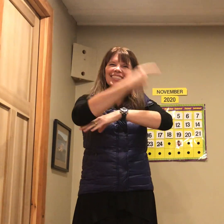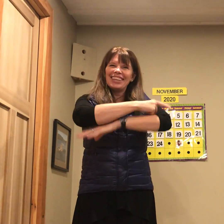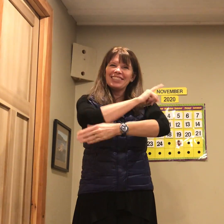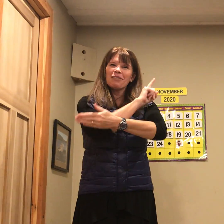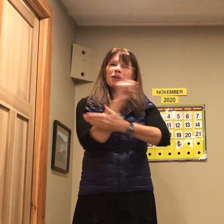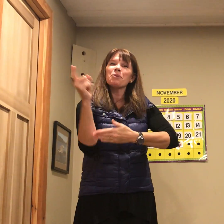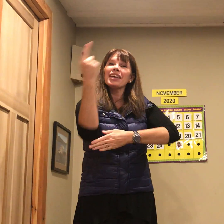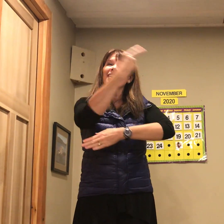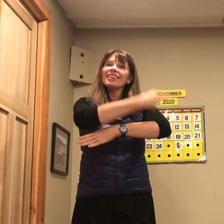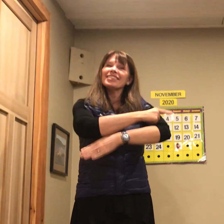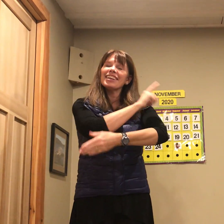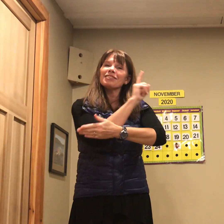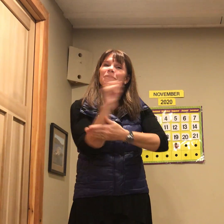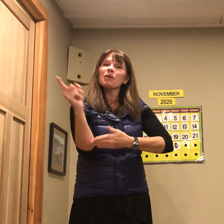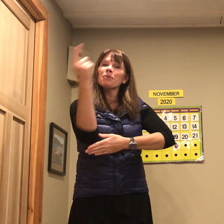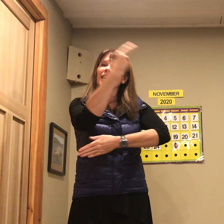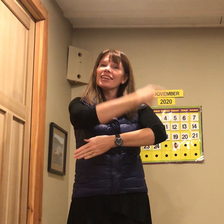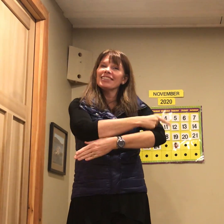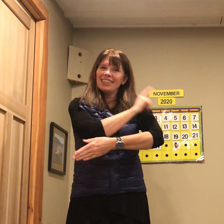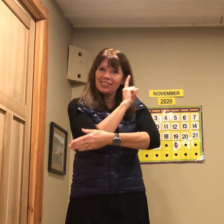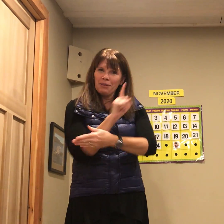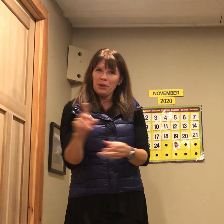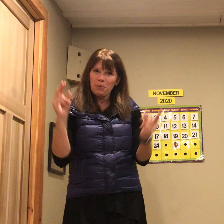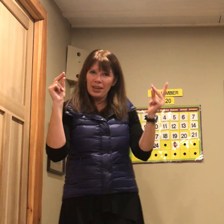Days of the Week. Days of the Week. Days of the Week.